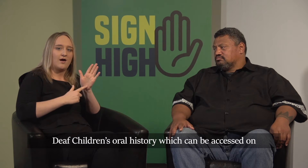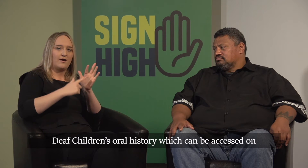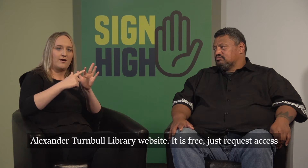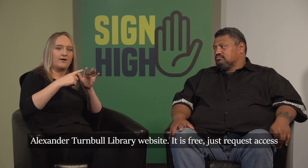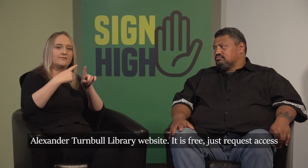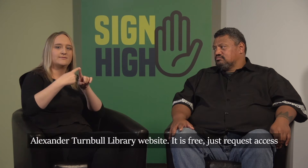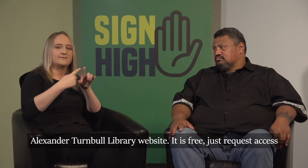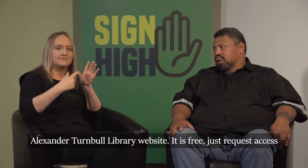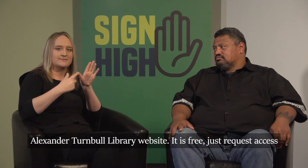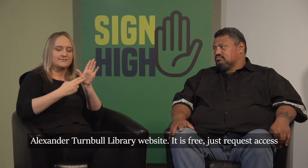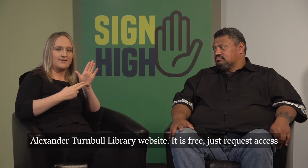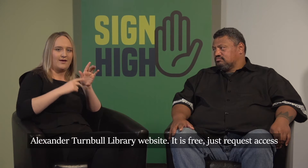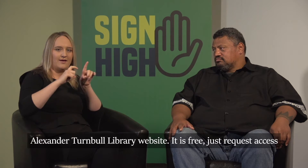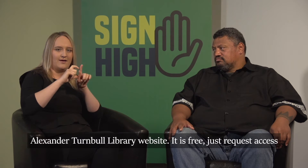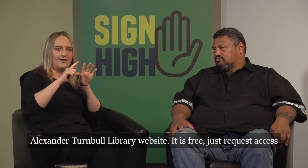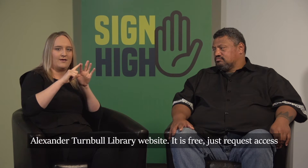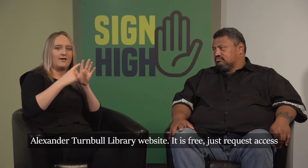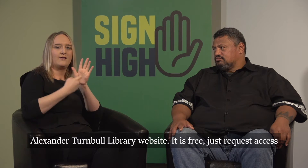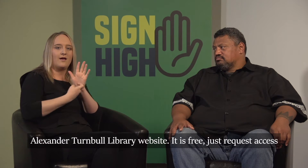on Alexander Turnbull Library website.